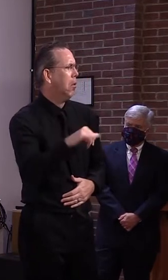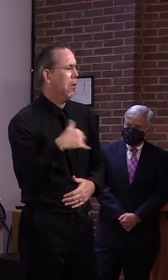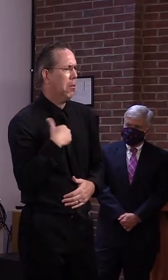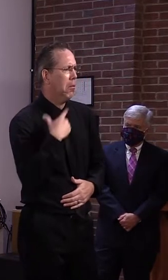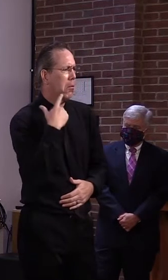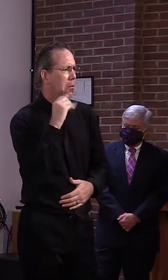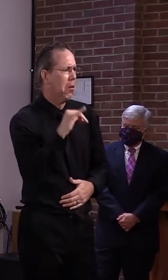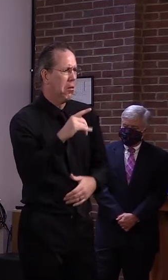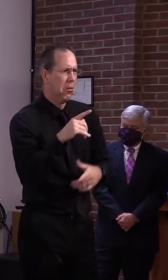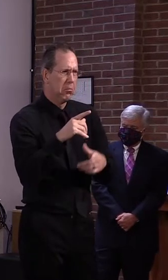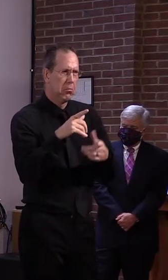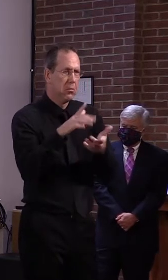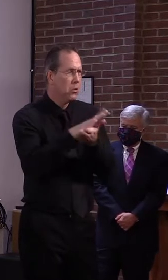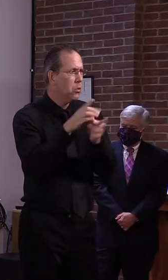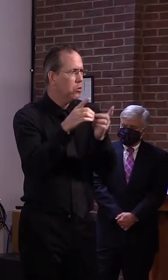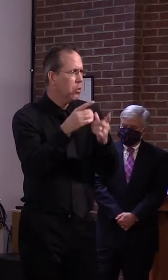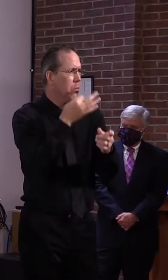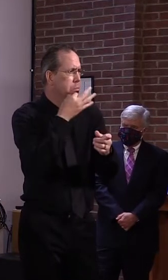right now.